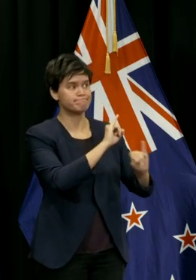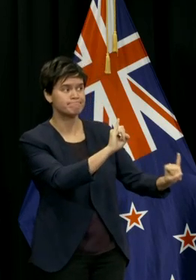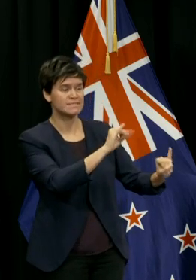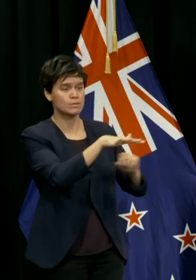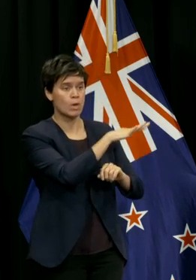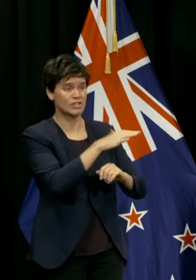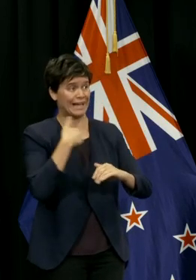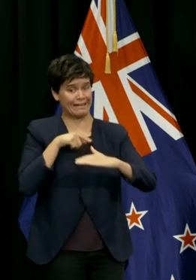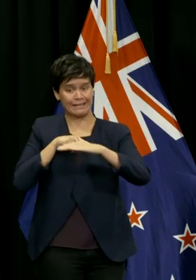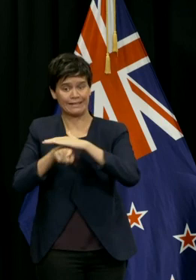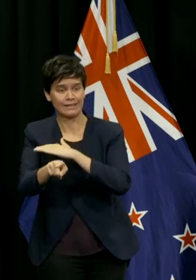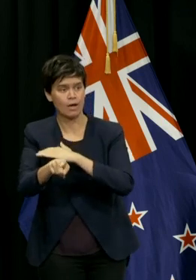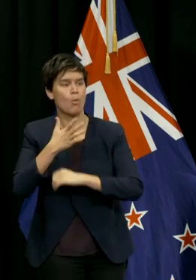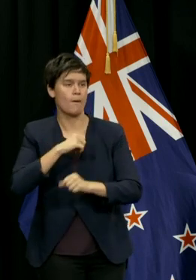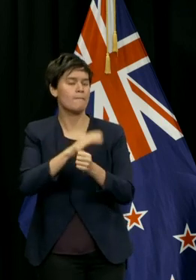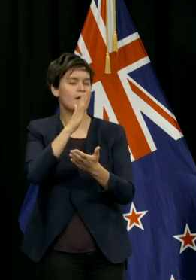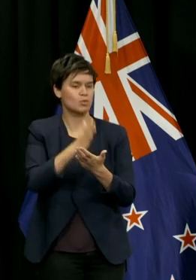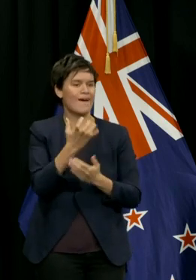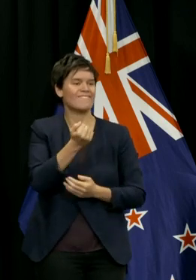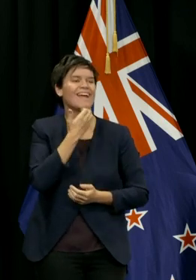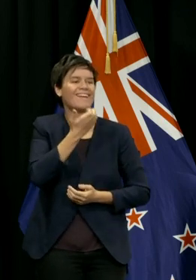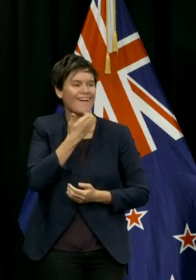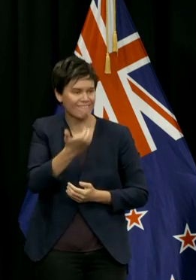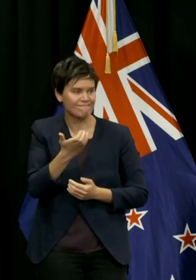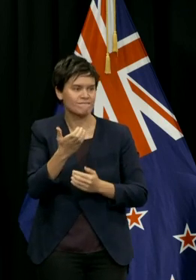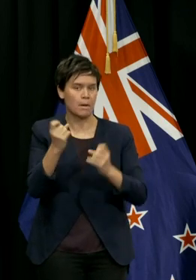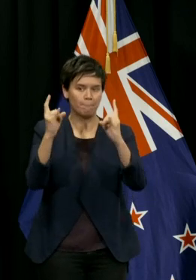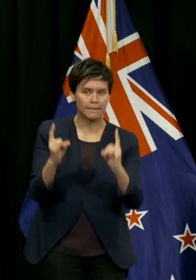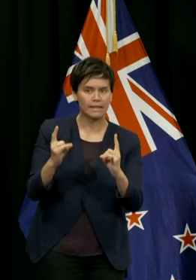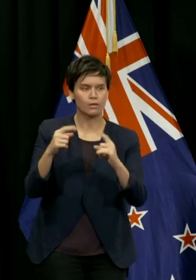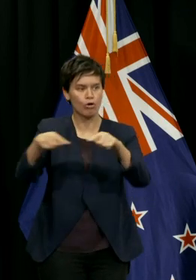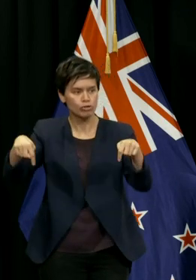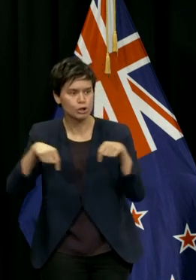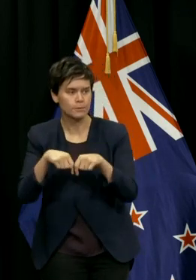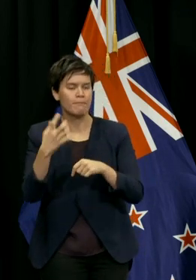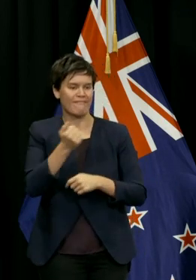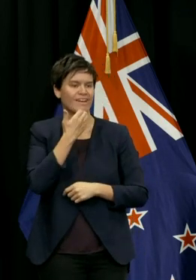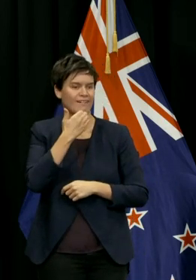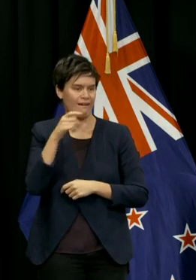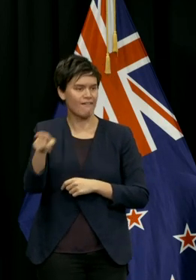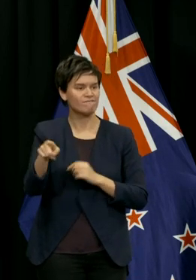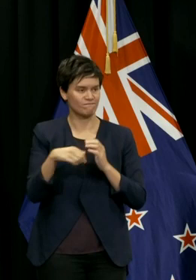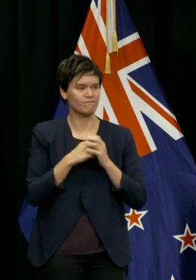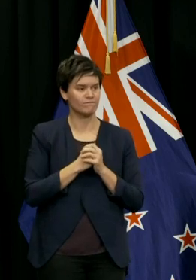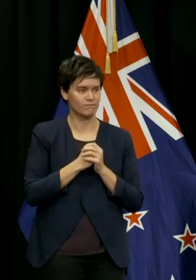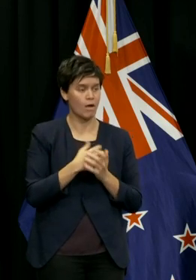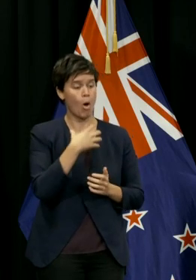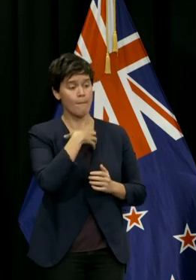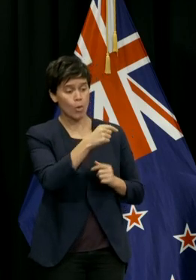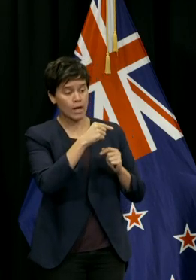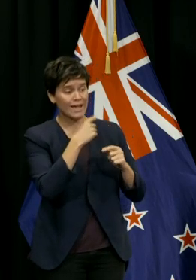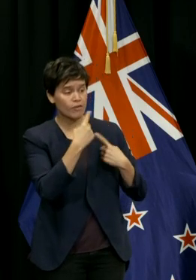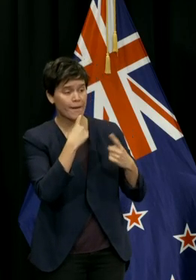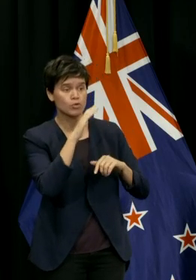home. I expect that we will have more to say on some of the specific outcomes of this package over the coming